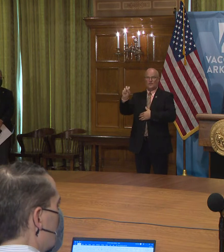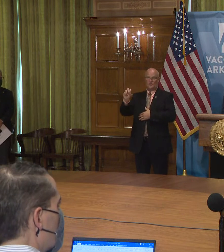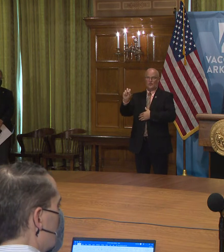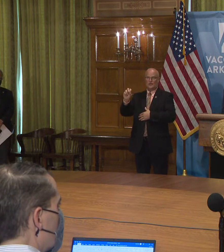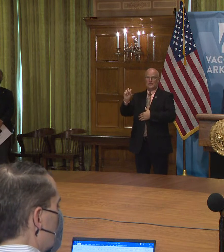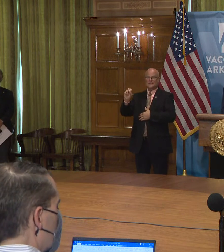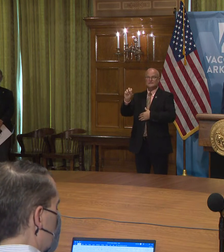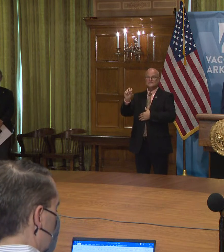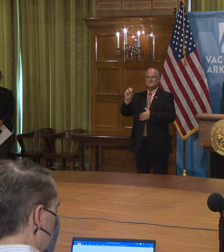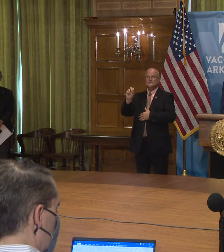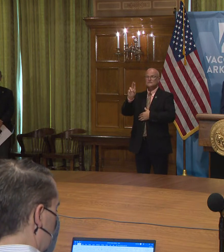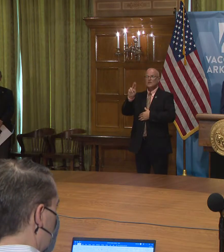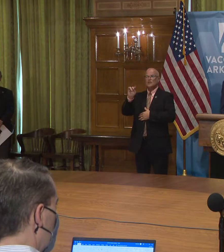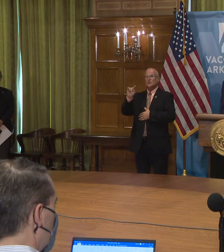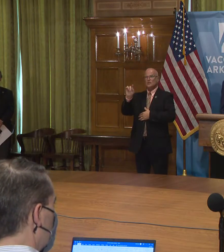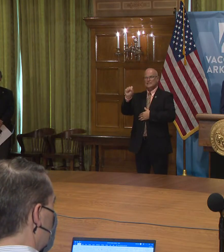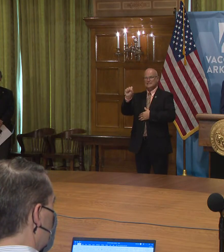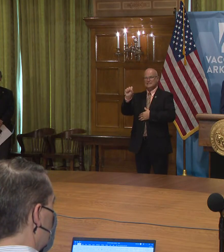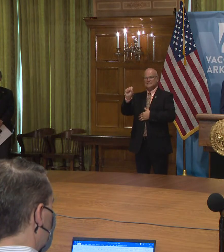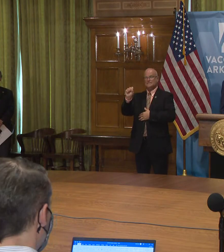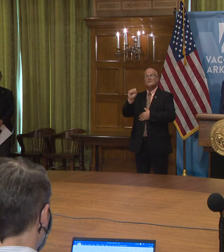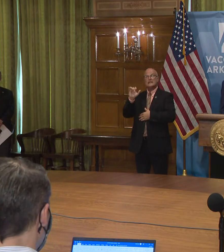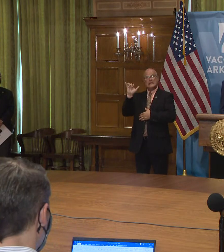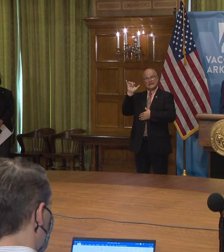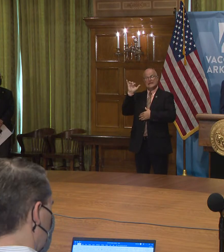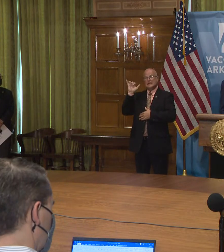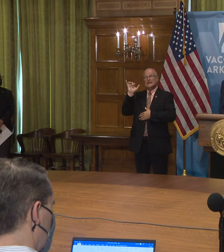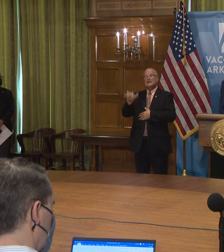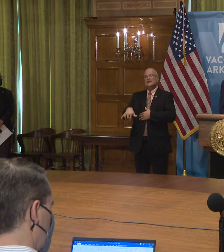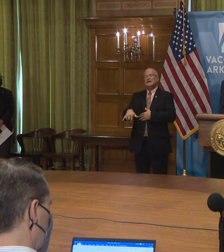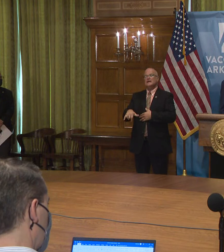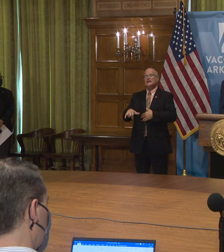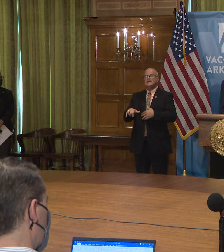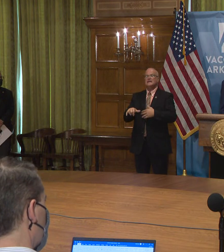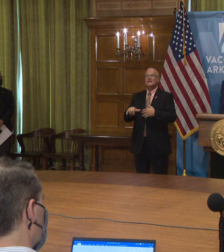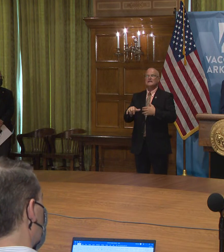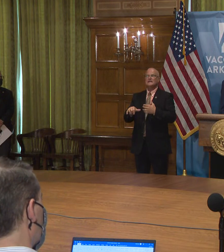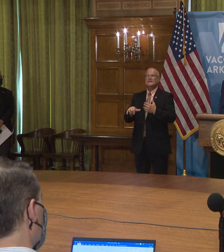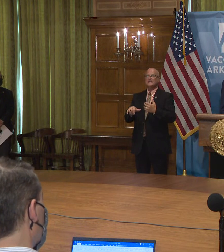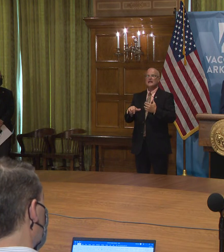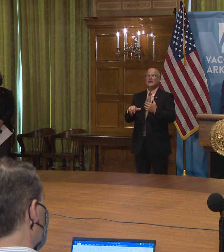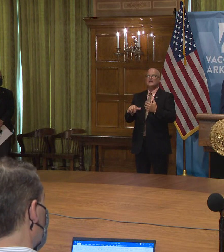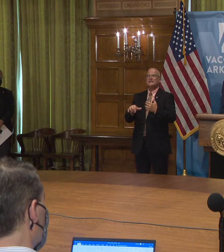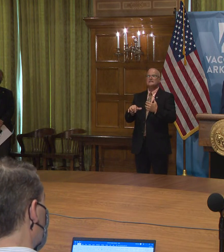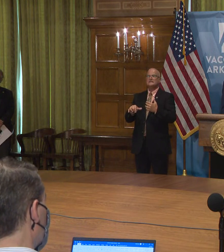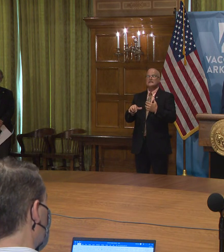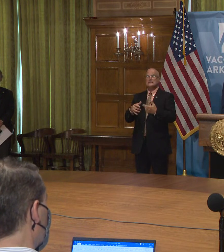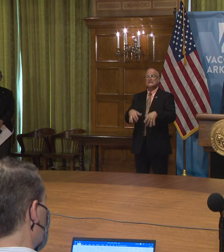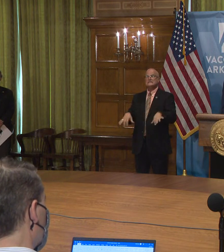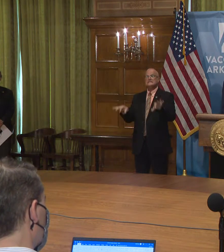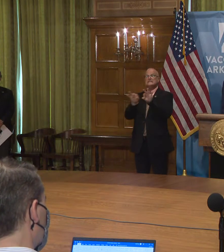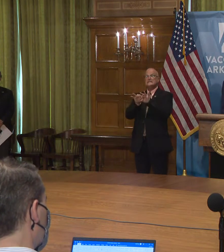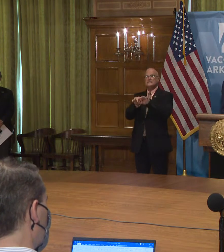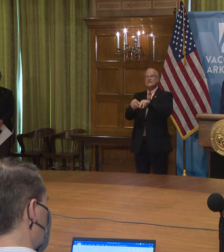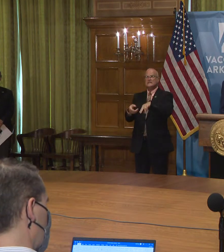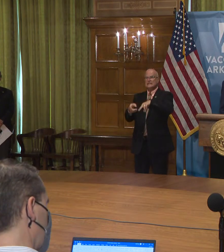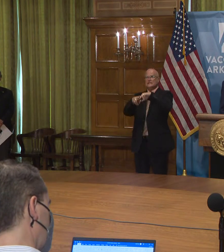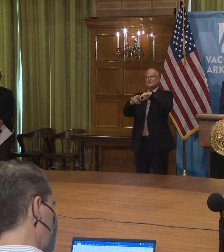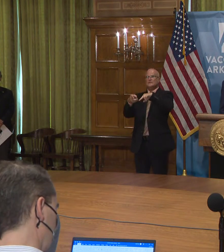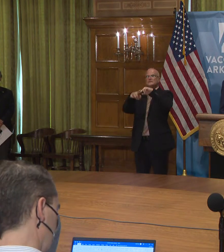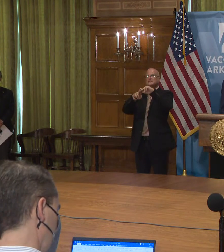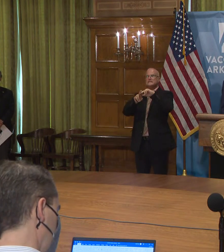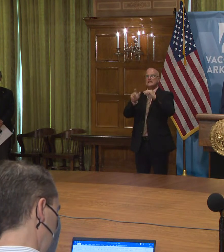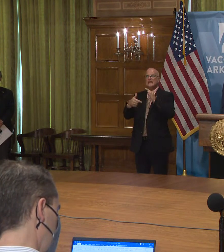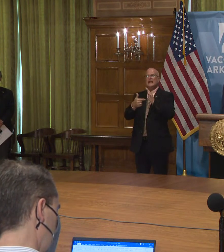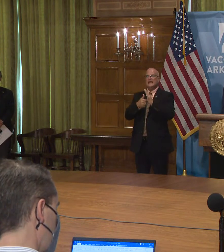2,630 units. This is a fairly significant increase in